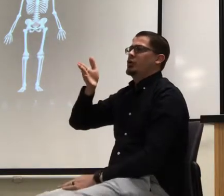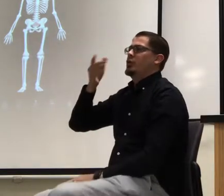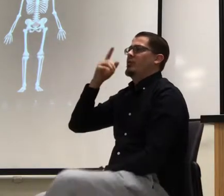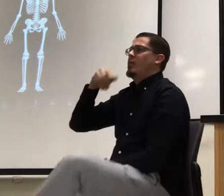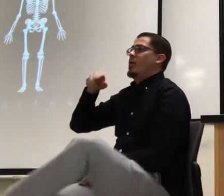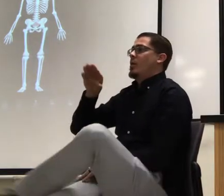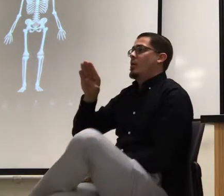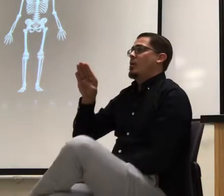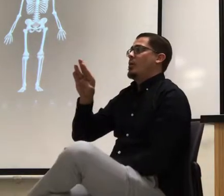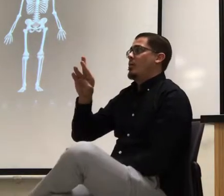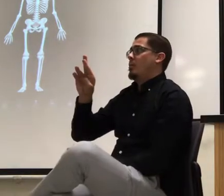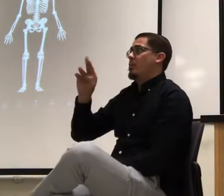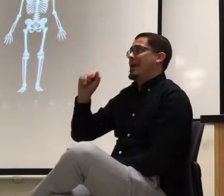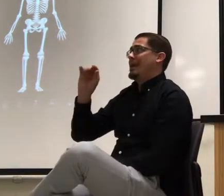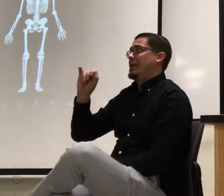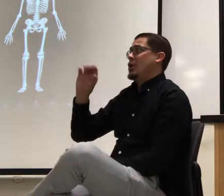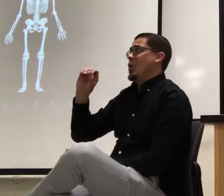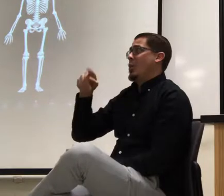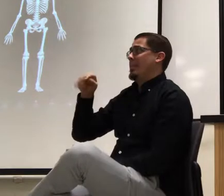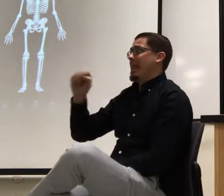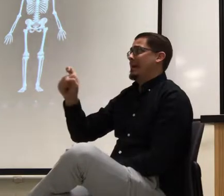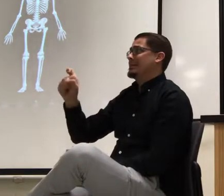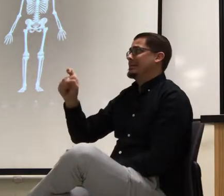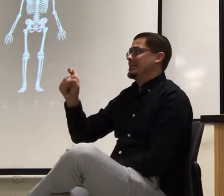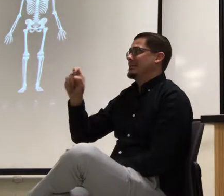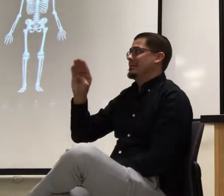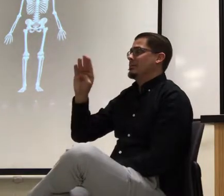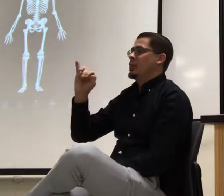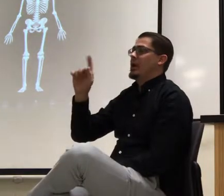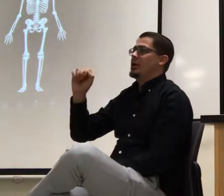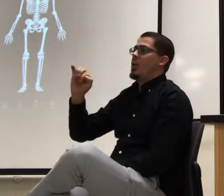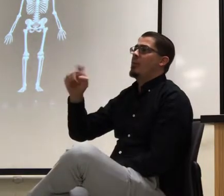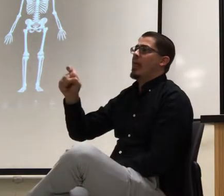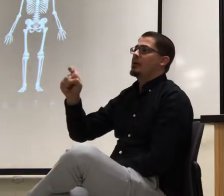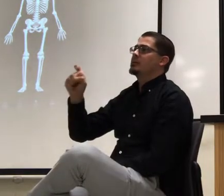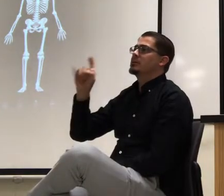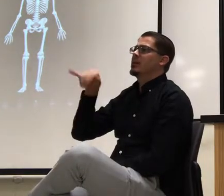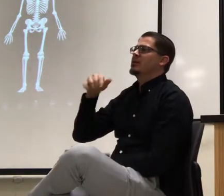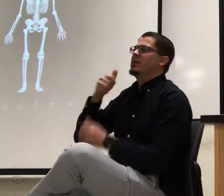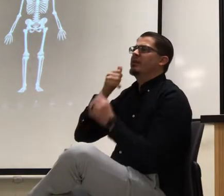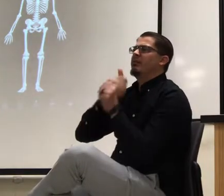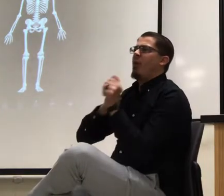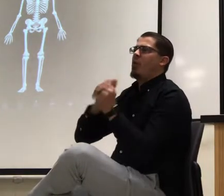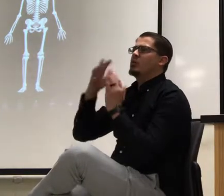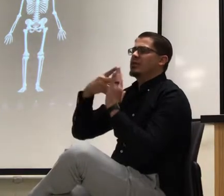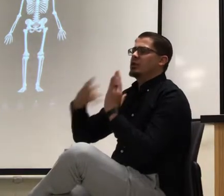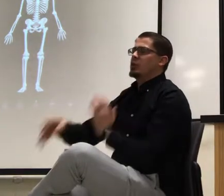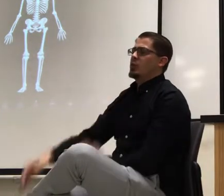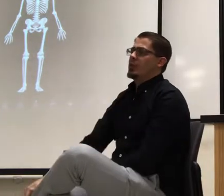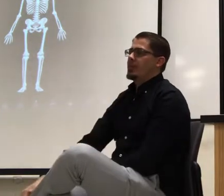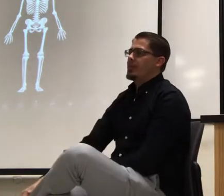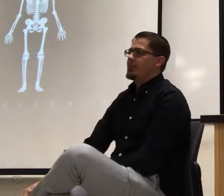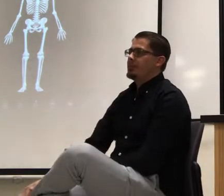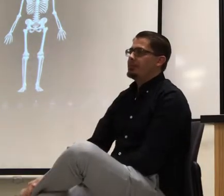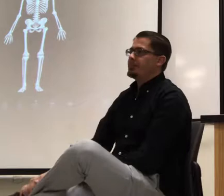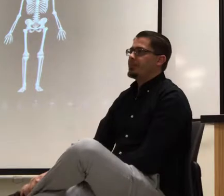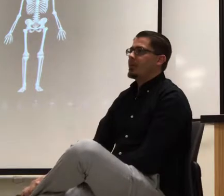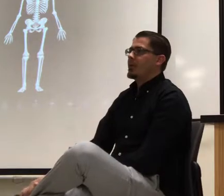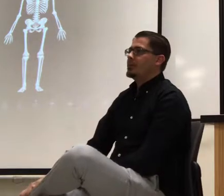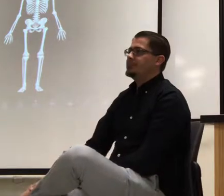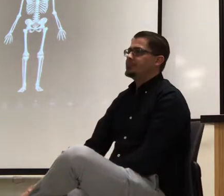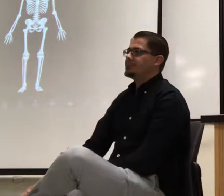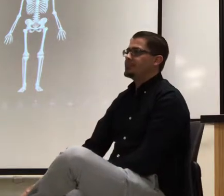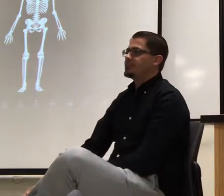plexus. That's the last lecture of this unit, if you follow the schedule. Okay. I would say the thing that